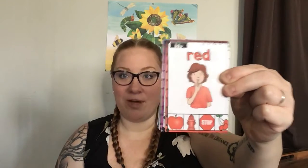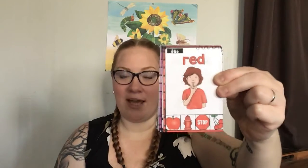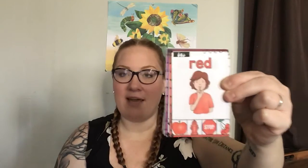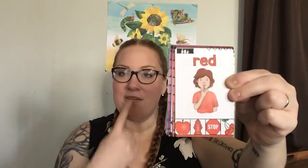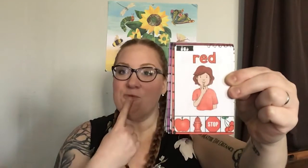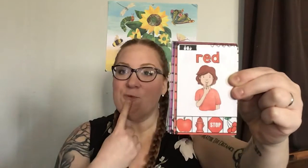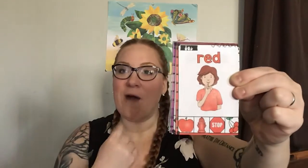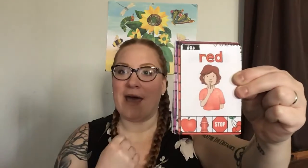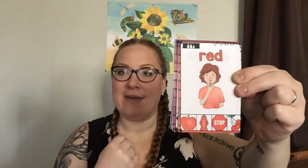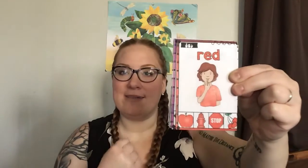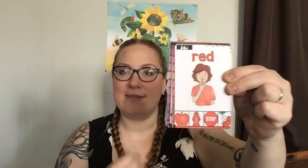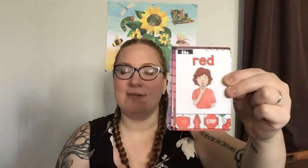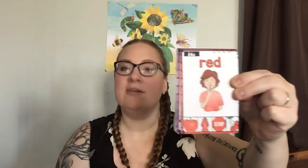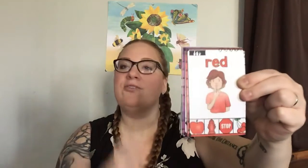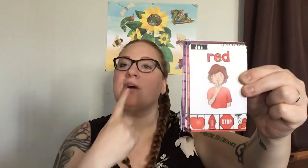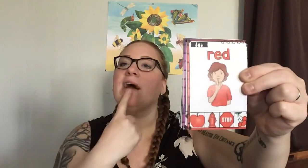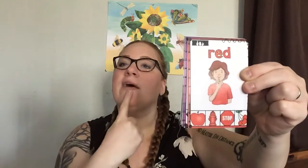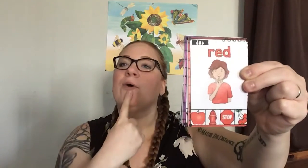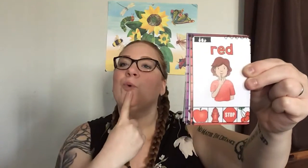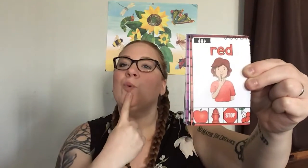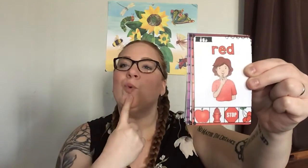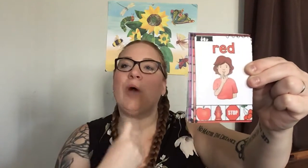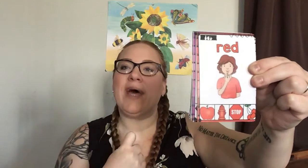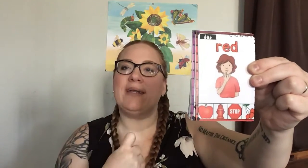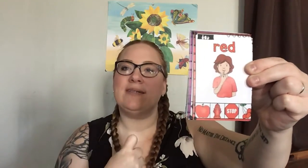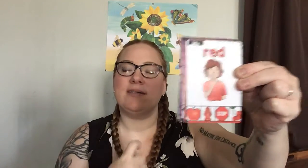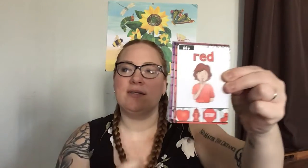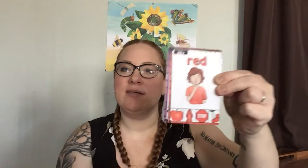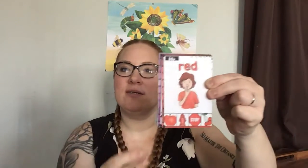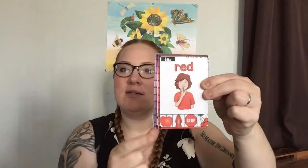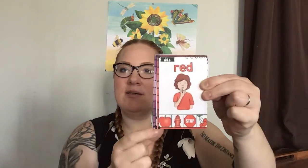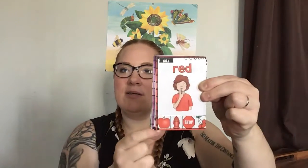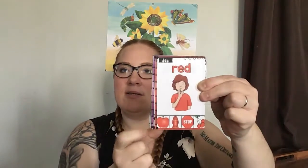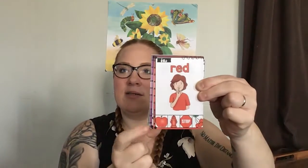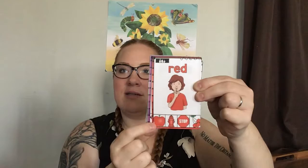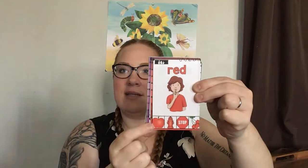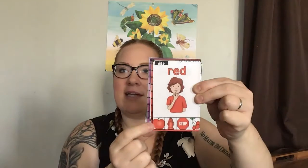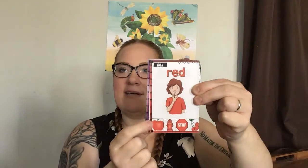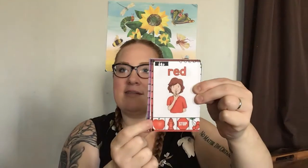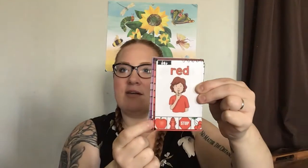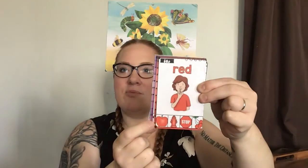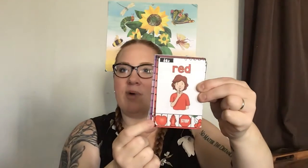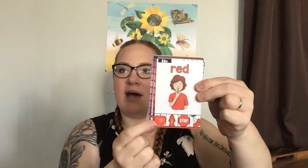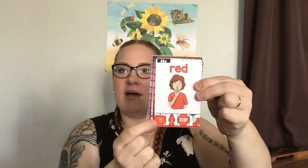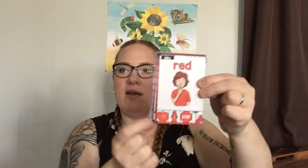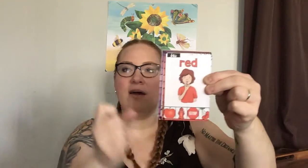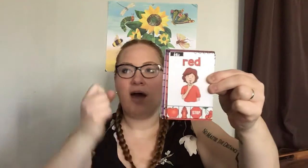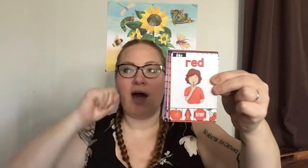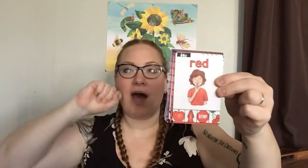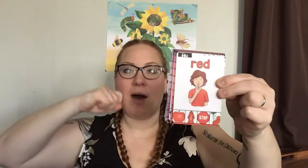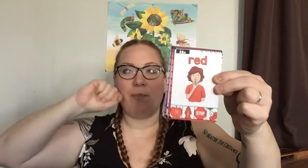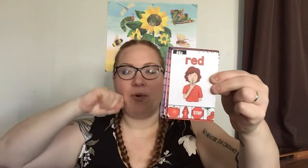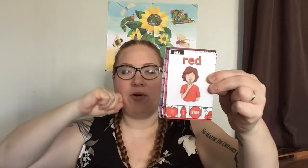Okay, red. Try red. Things that are red, apple,